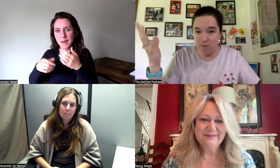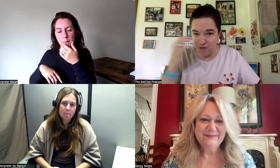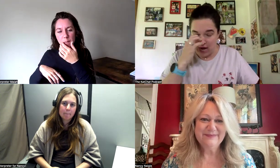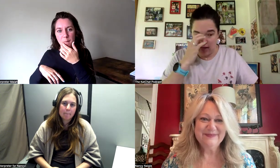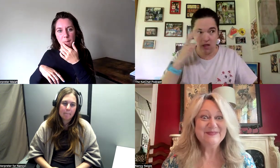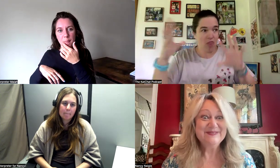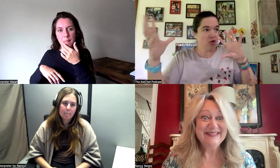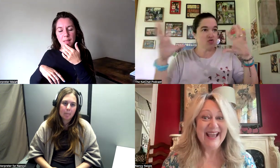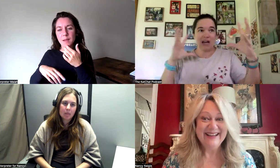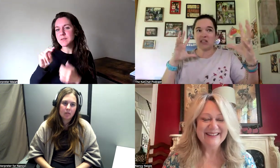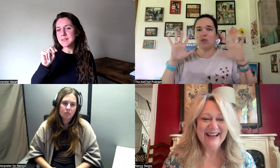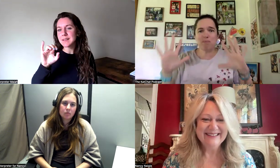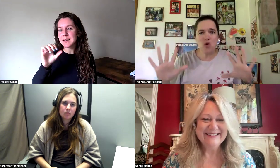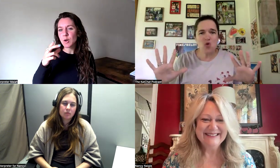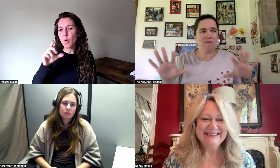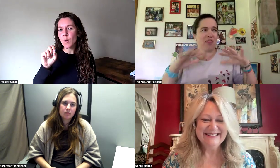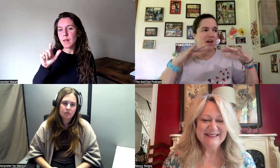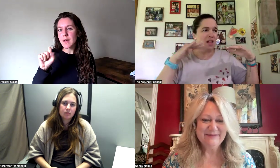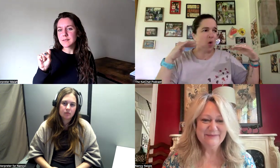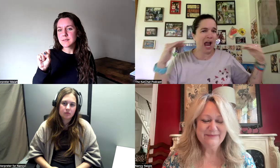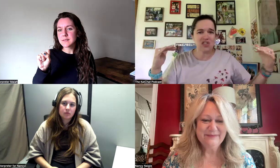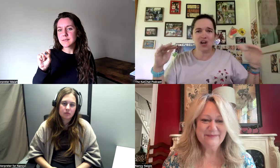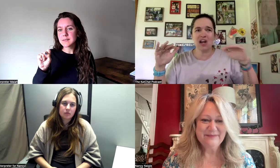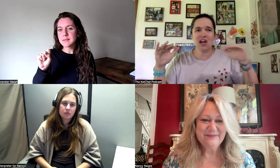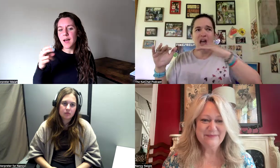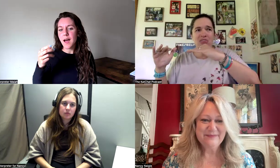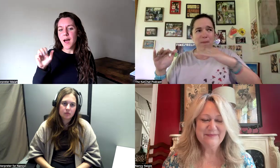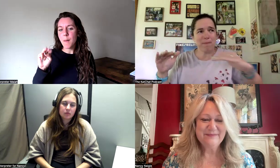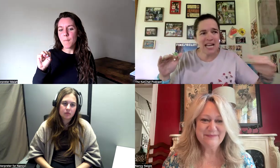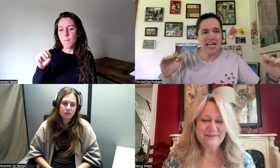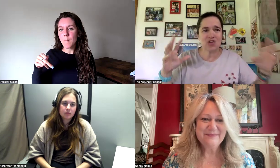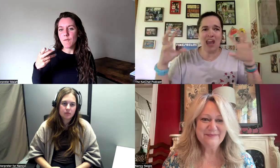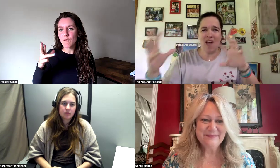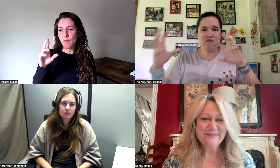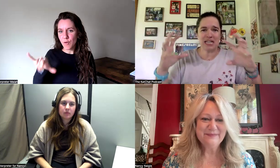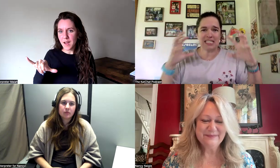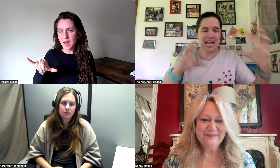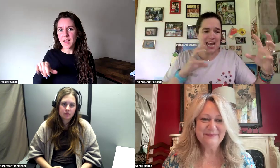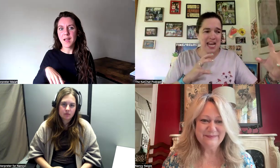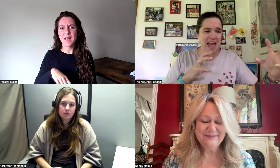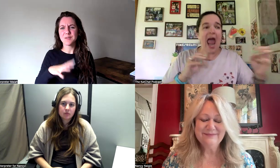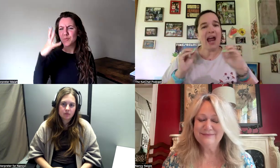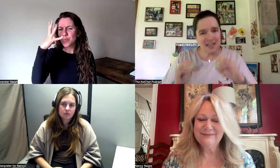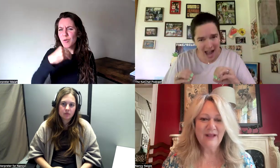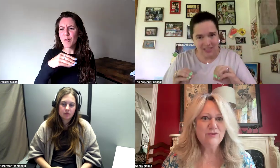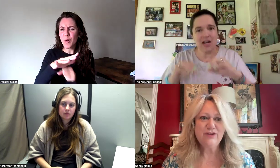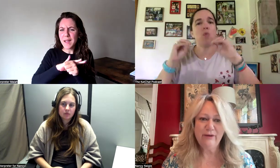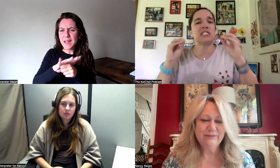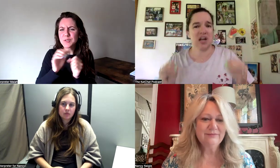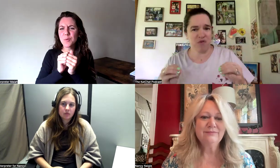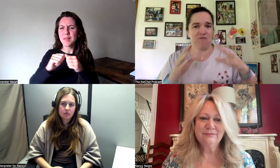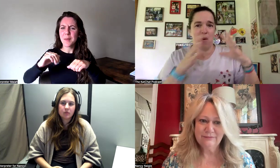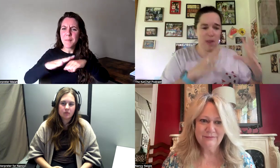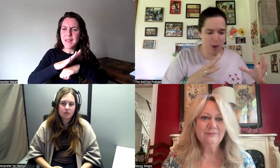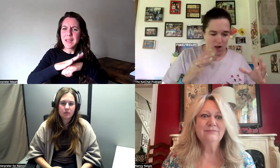Nicholas Humphreys. The Yeah, directing yeah. was beautiful. The location, the beach, and every scene, and that it